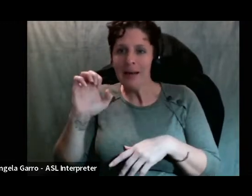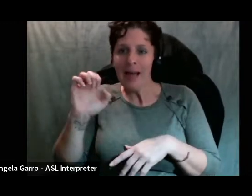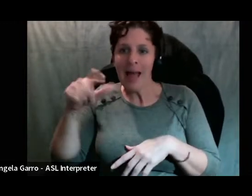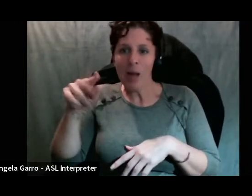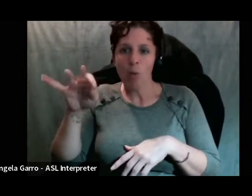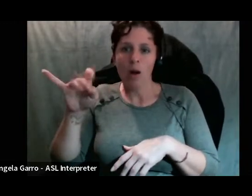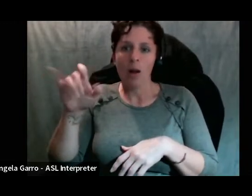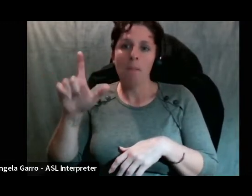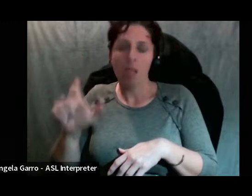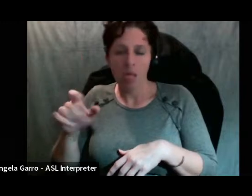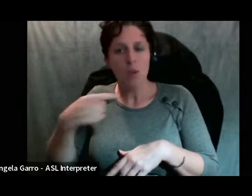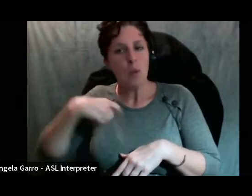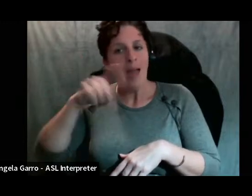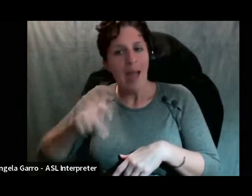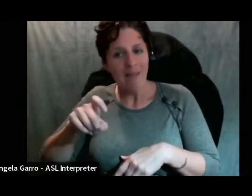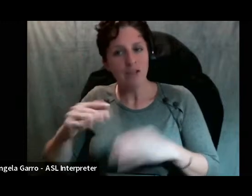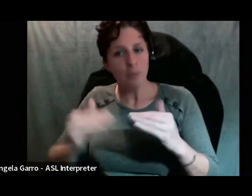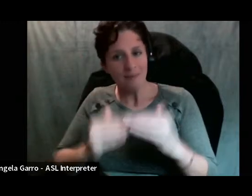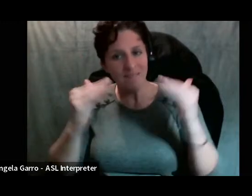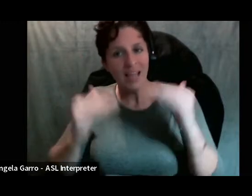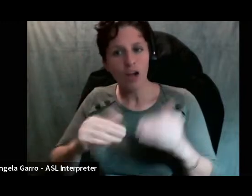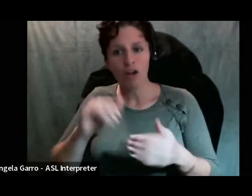fair, which is the goal.